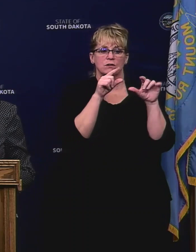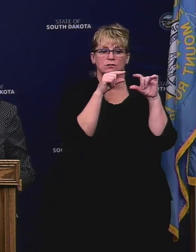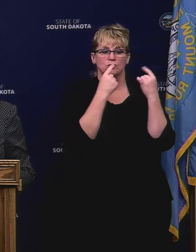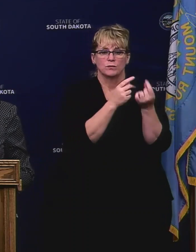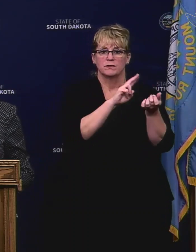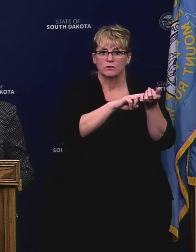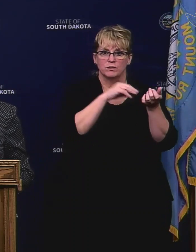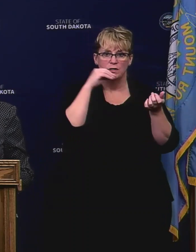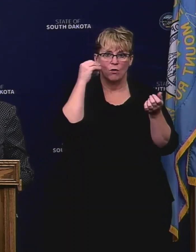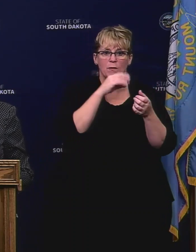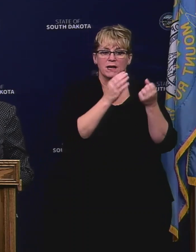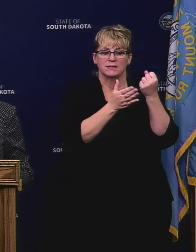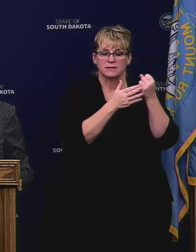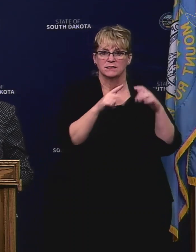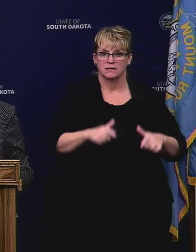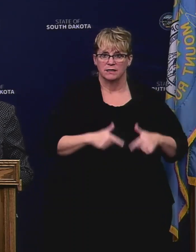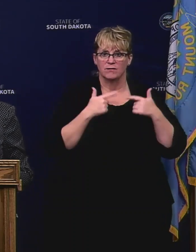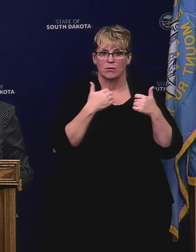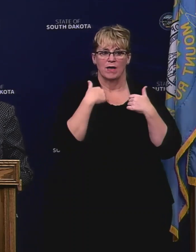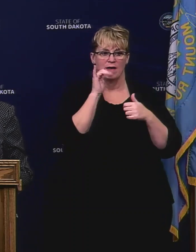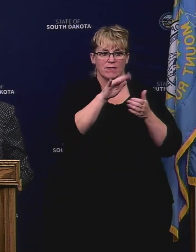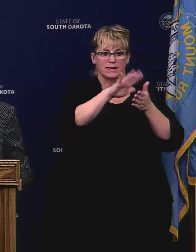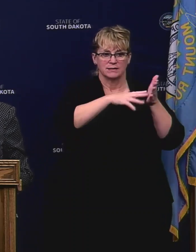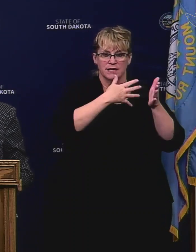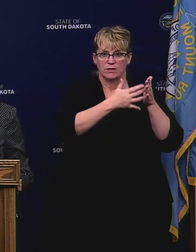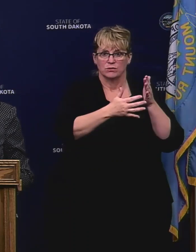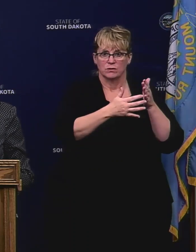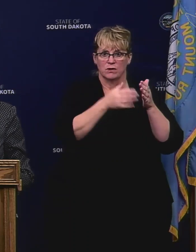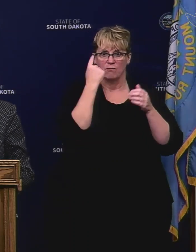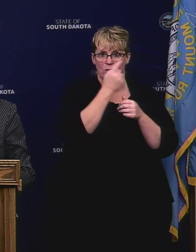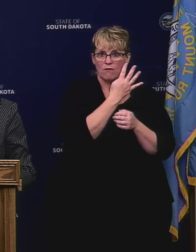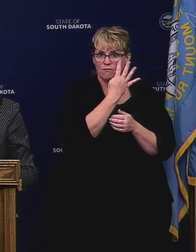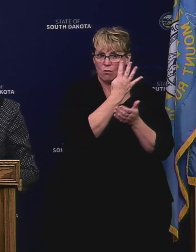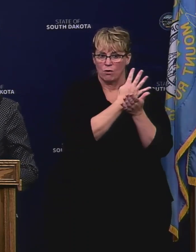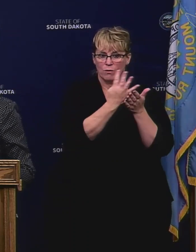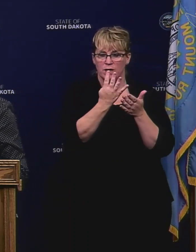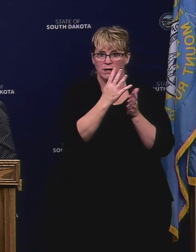of nursing homes and assisted livings, we have that scheduled over a 4-week period.